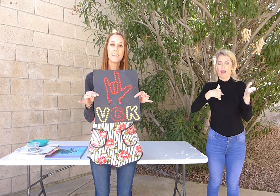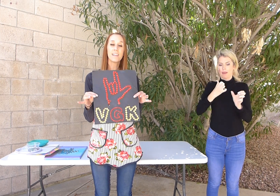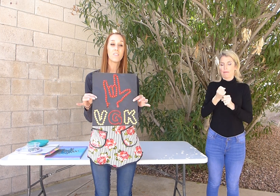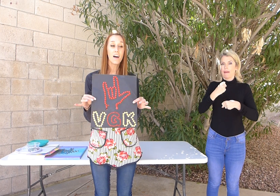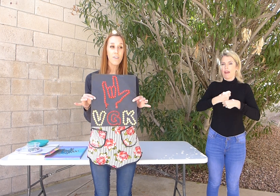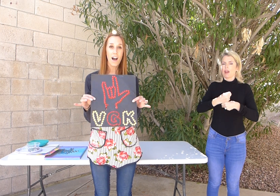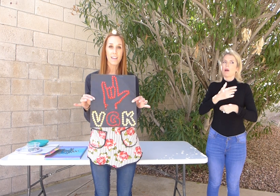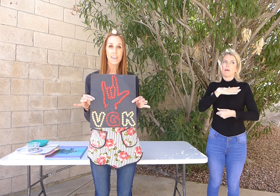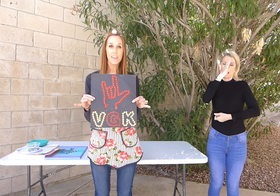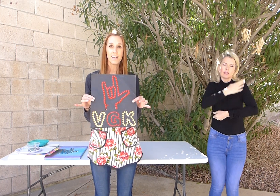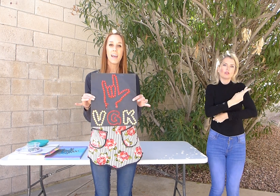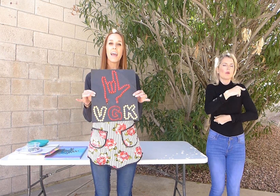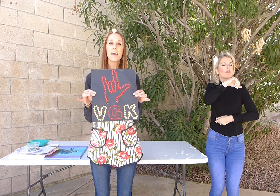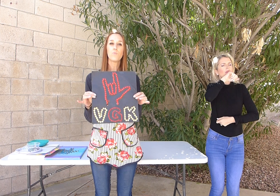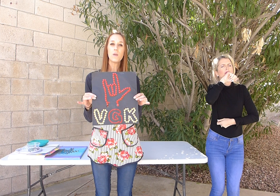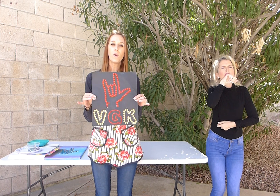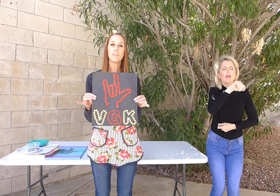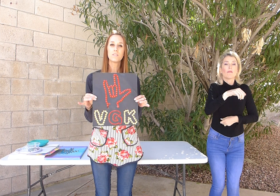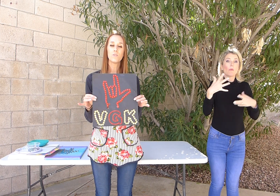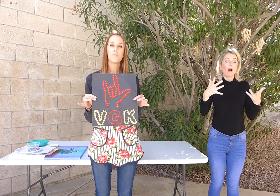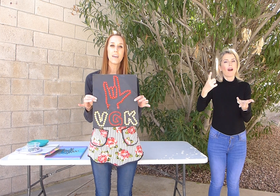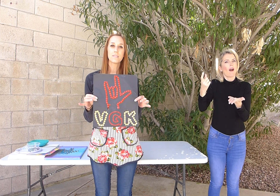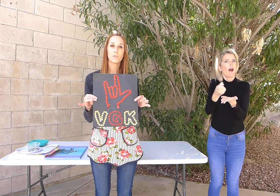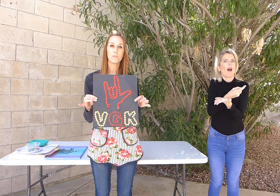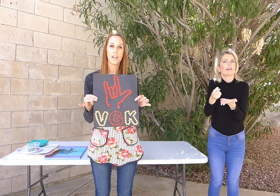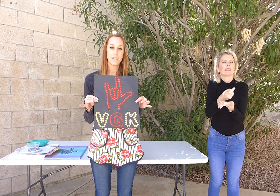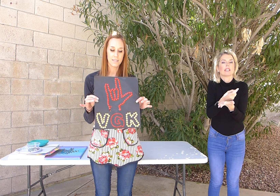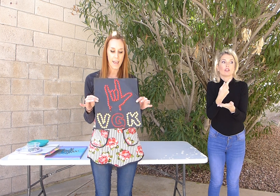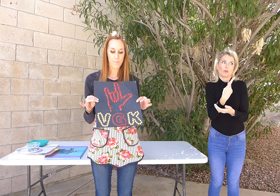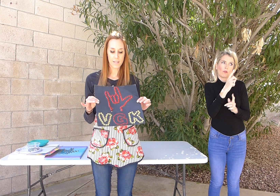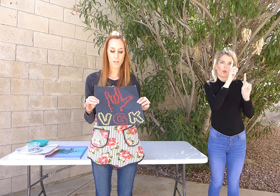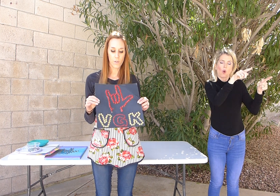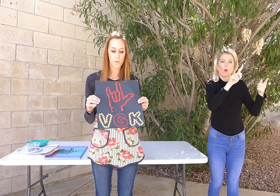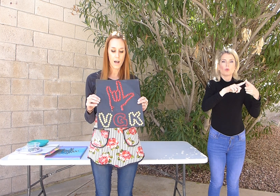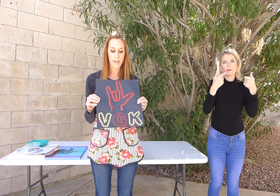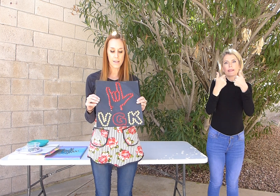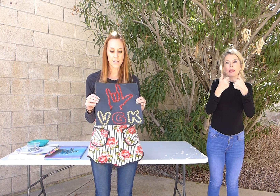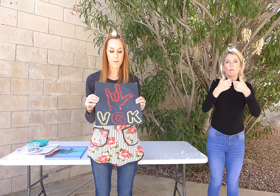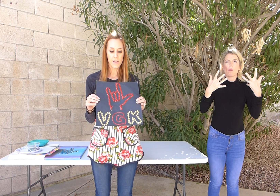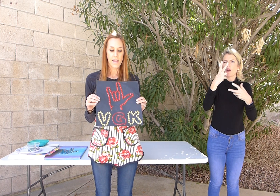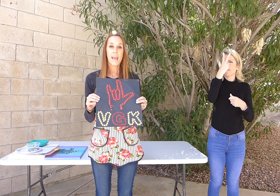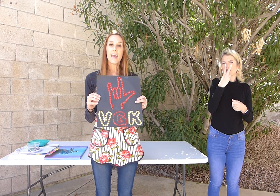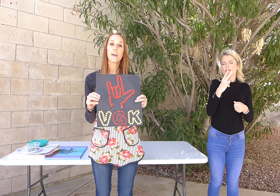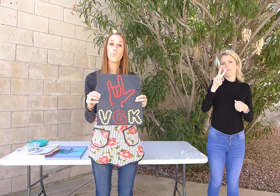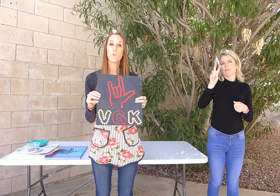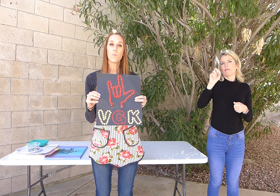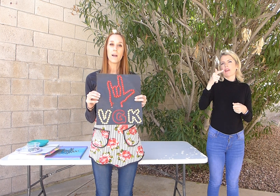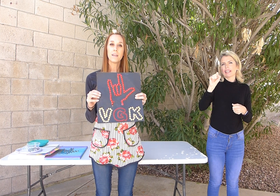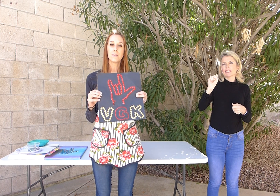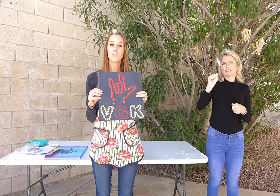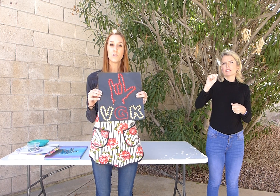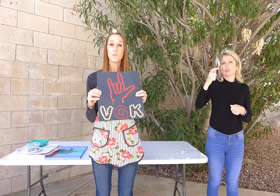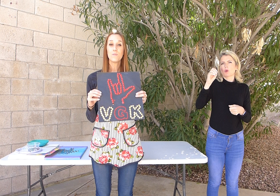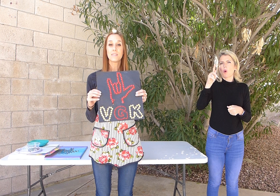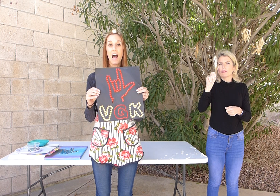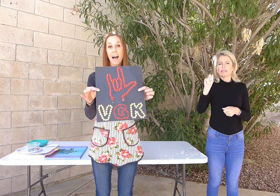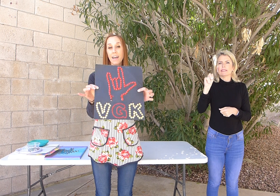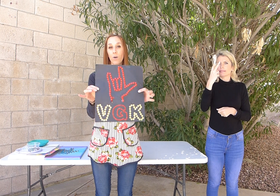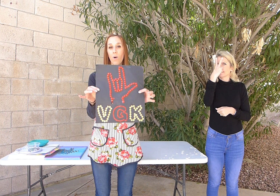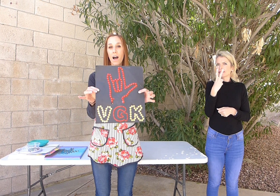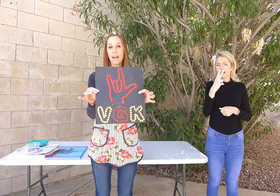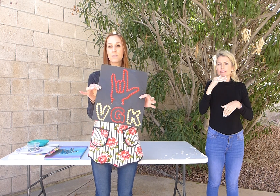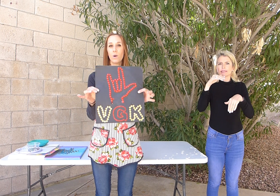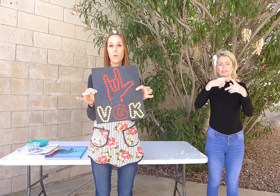My son and I love hockey, and we went to the Vegas Golden Knights game, that's our local hockey team, and we wanted to use